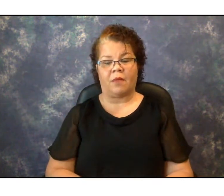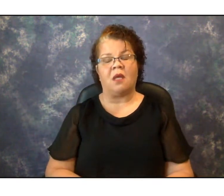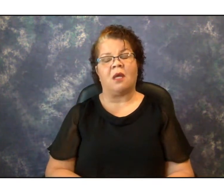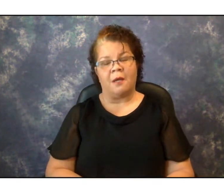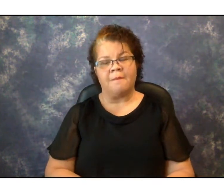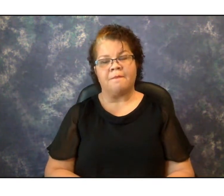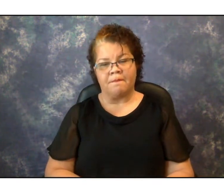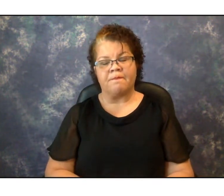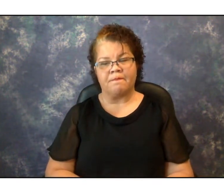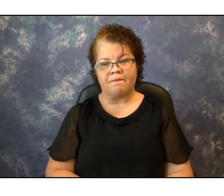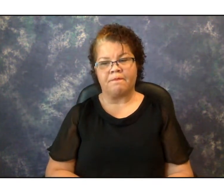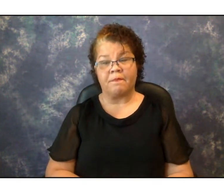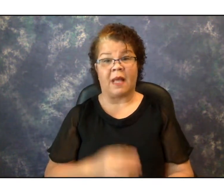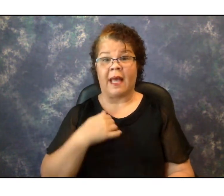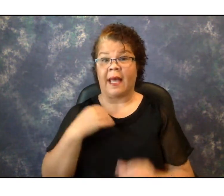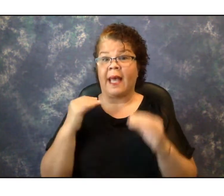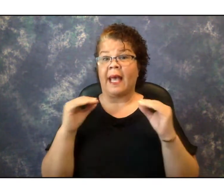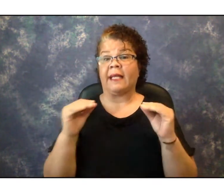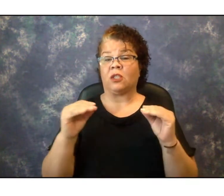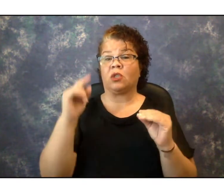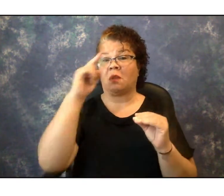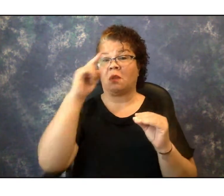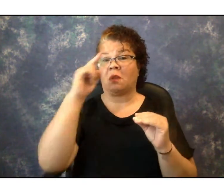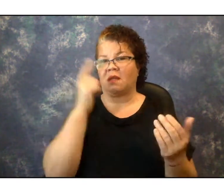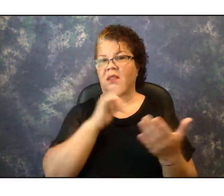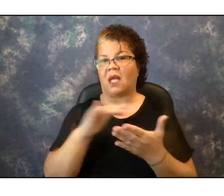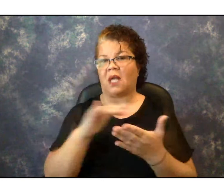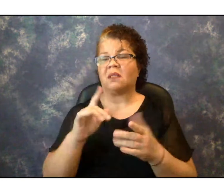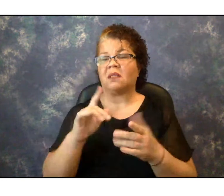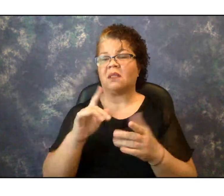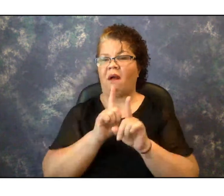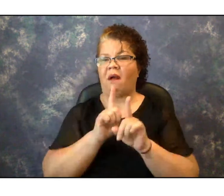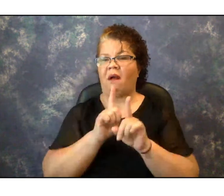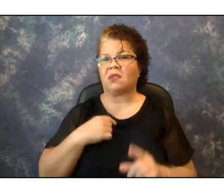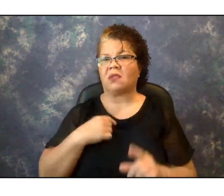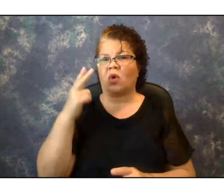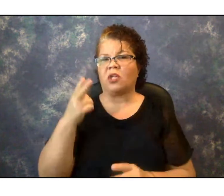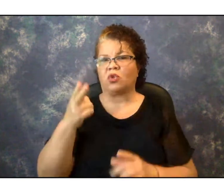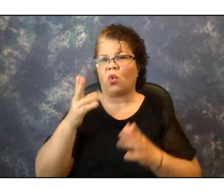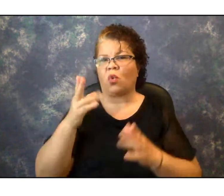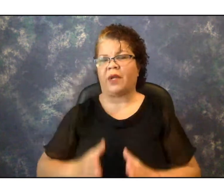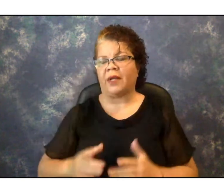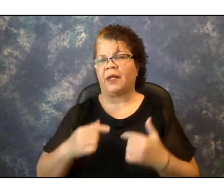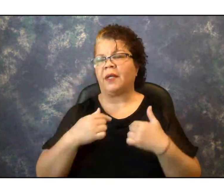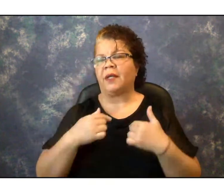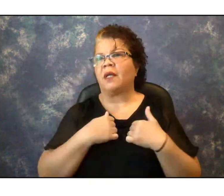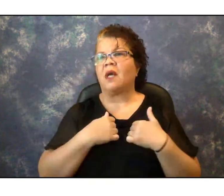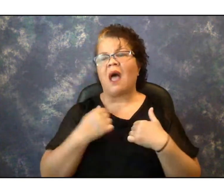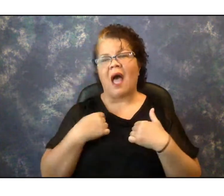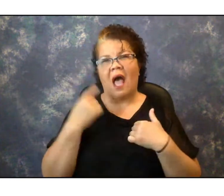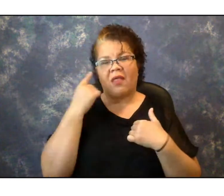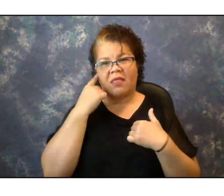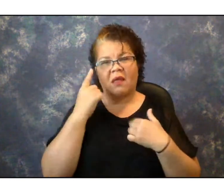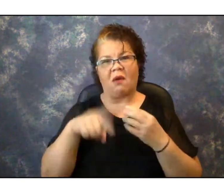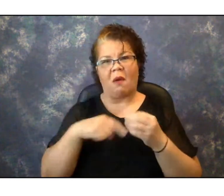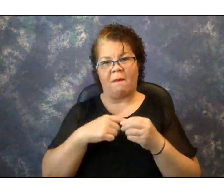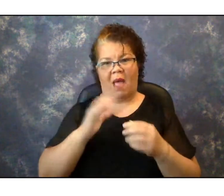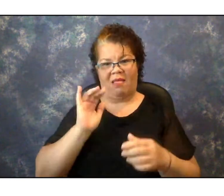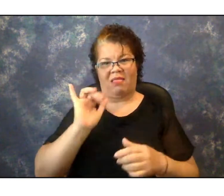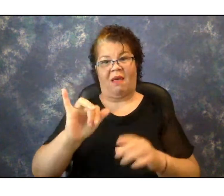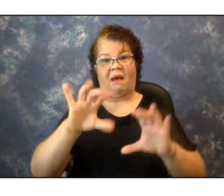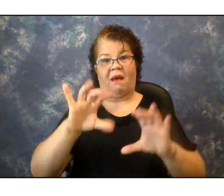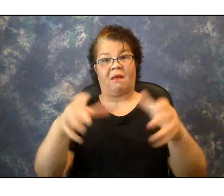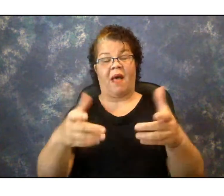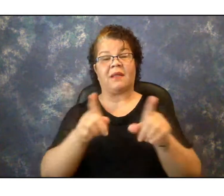teaches in Black Studies and as a historian, I think about the course as a way to introduce not just